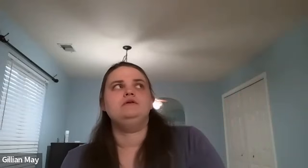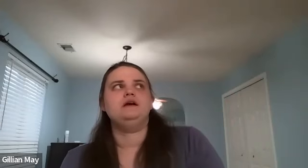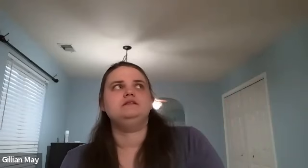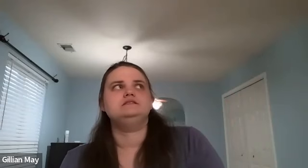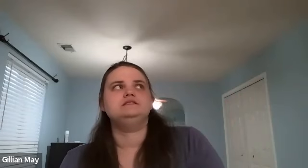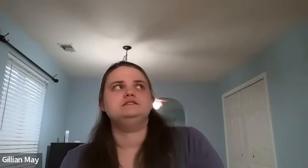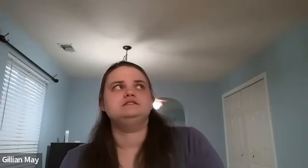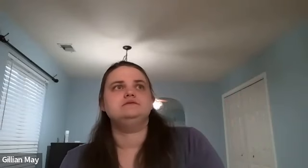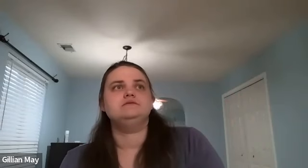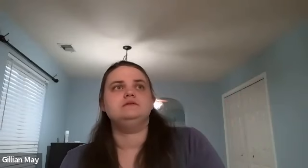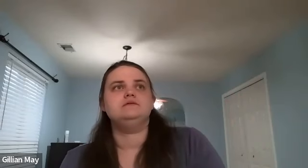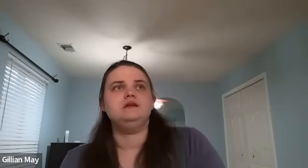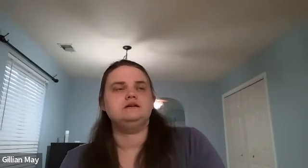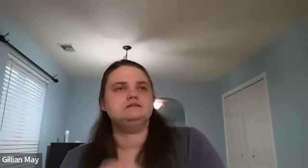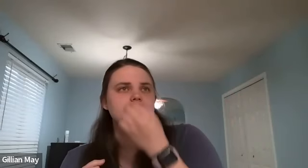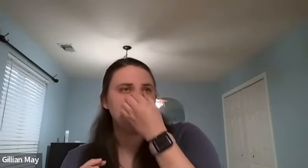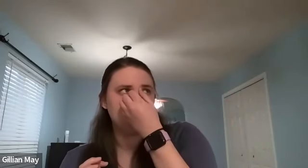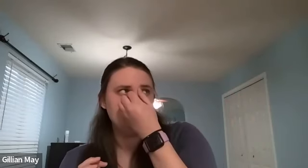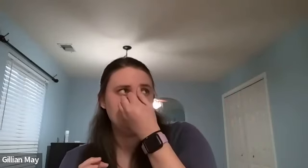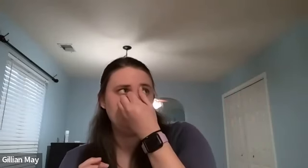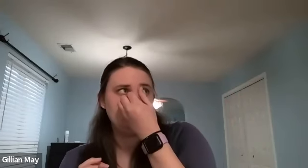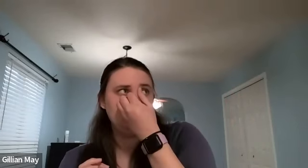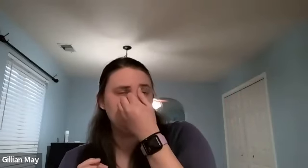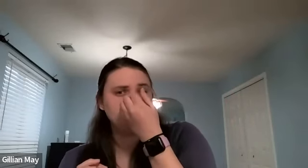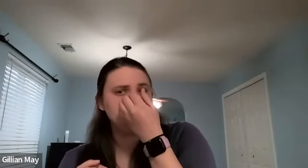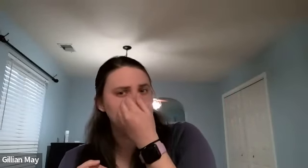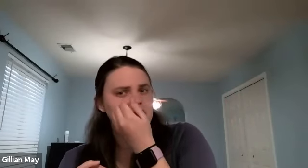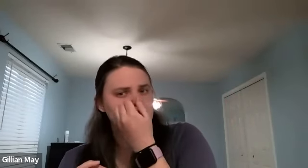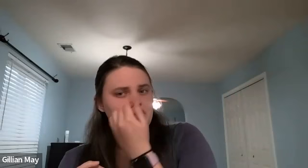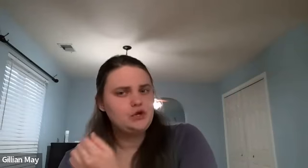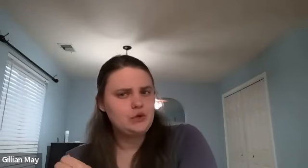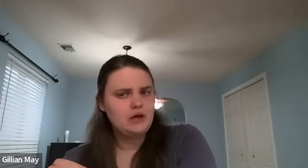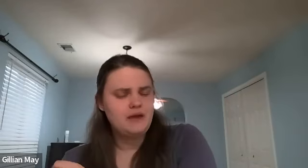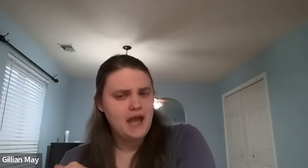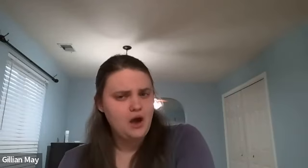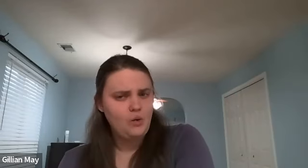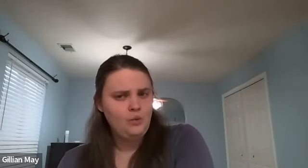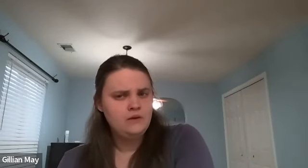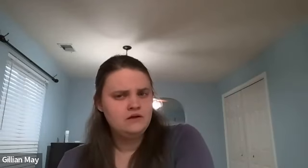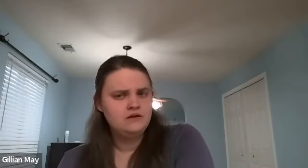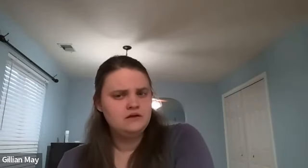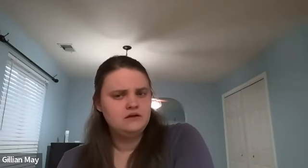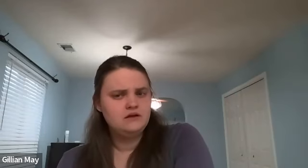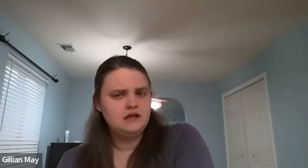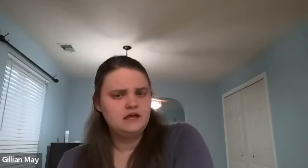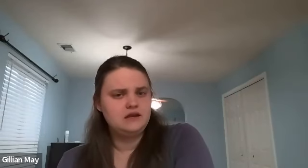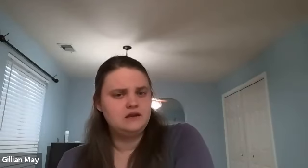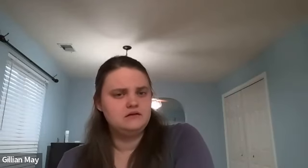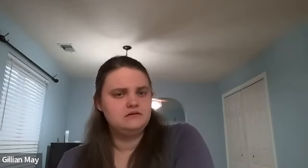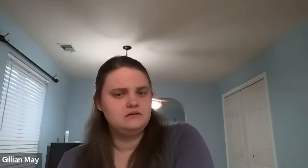Okay, let's see. So yes, I'm trying to think. Would you want to go over how and yeah,